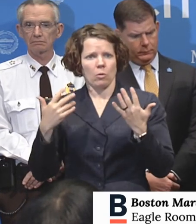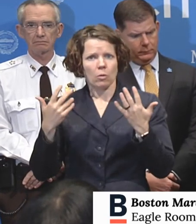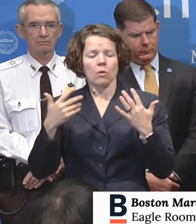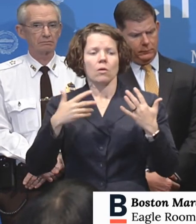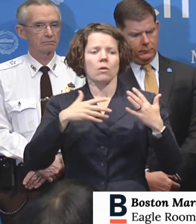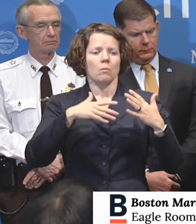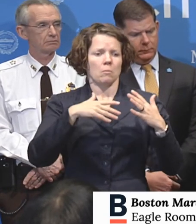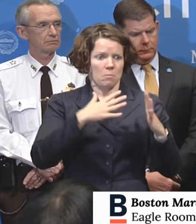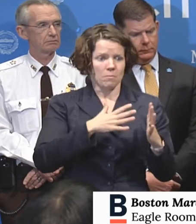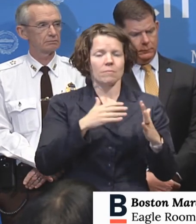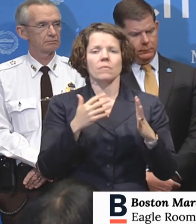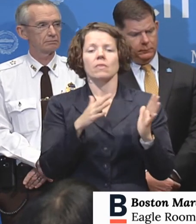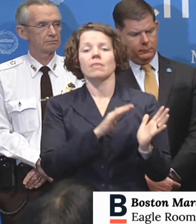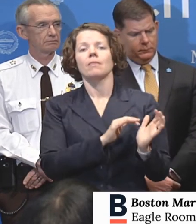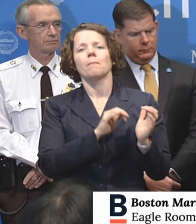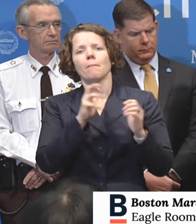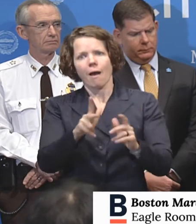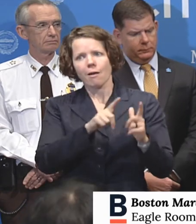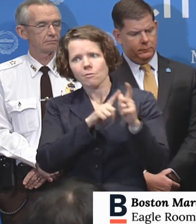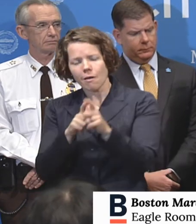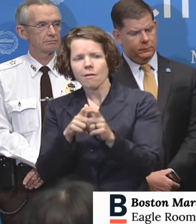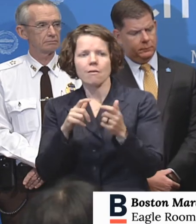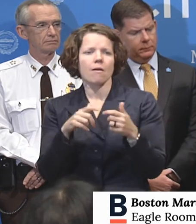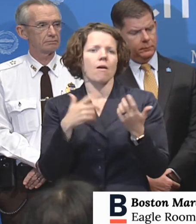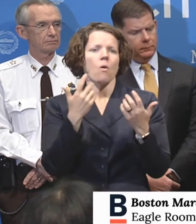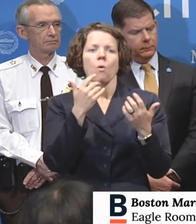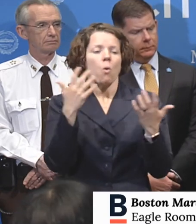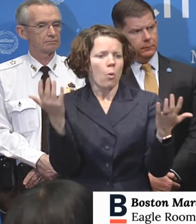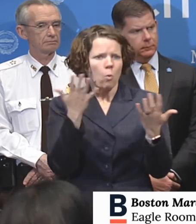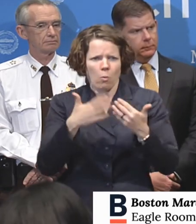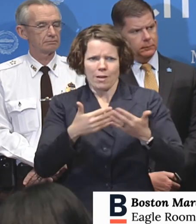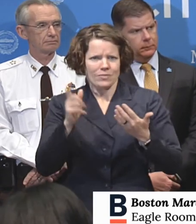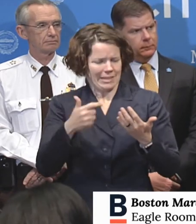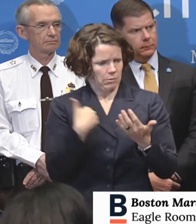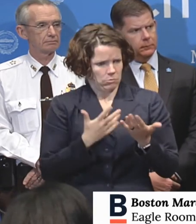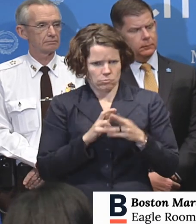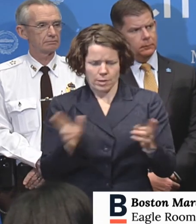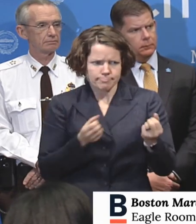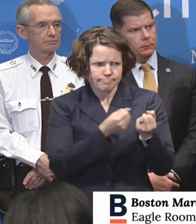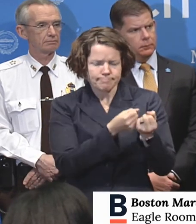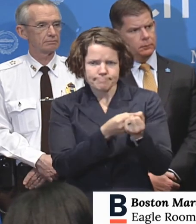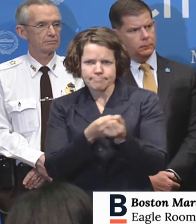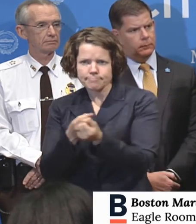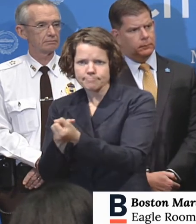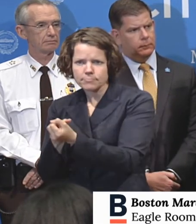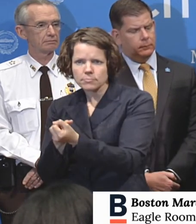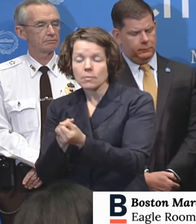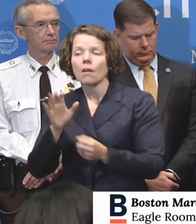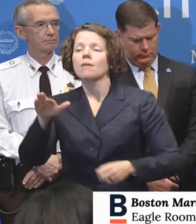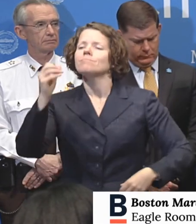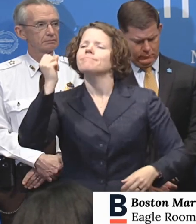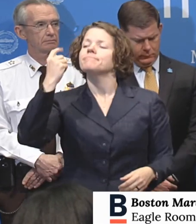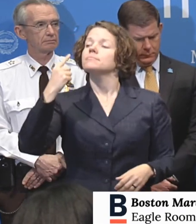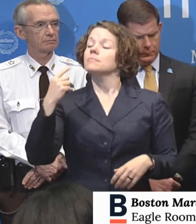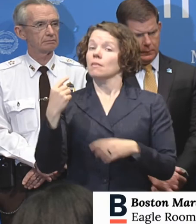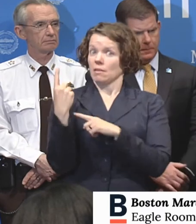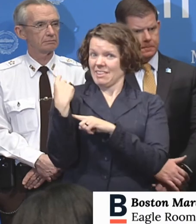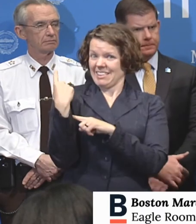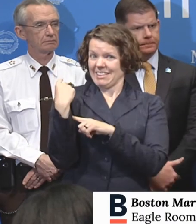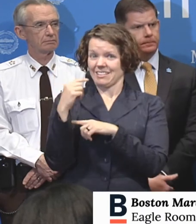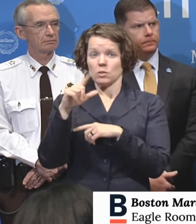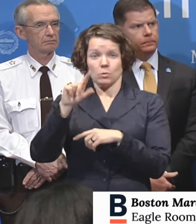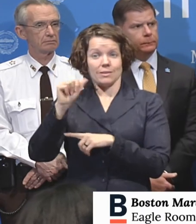medical stations. A great deal has been done. In particular, when we look at data from last year's race and